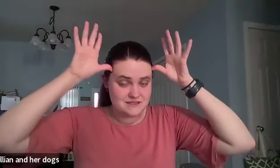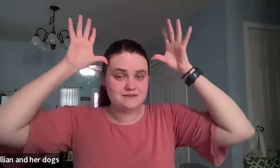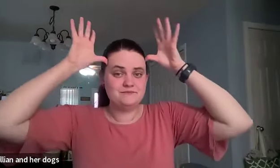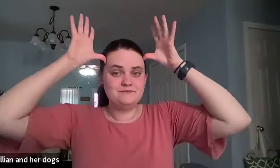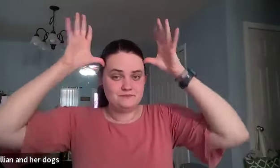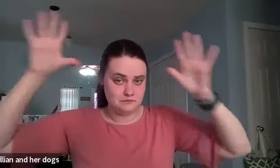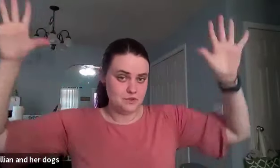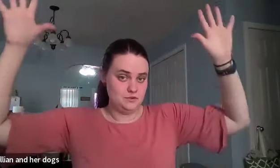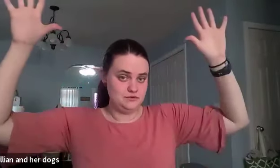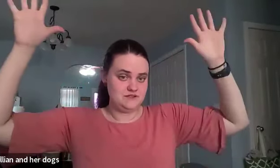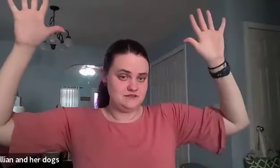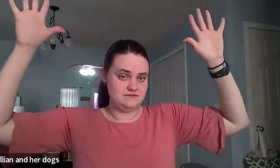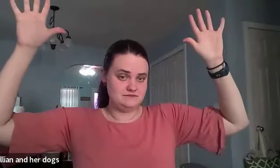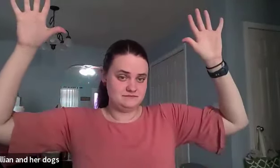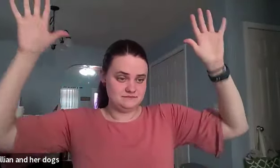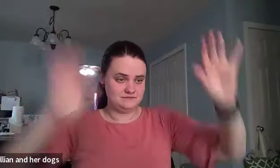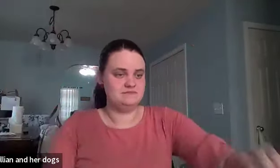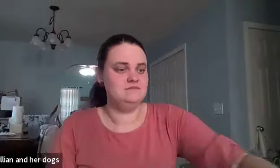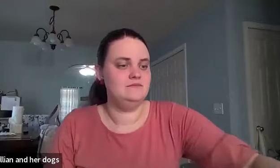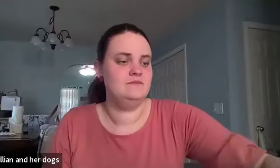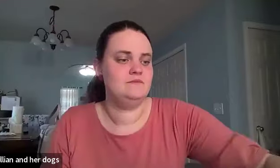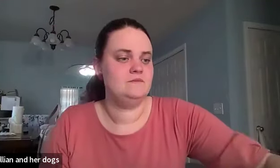Moose, moose.